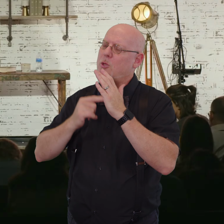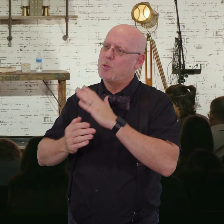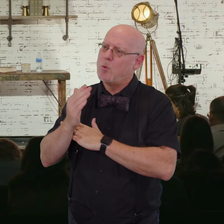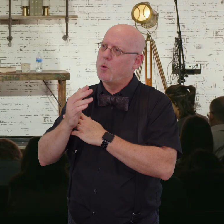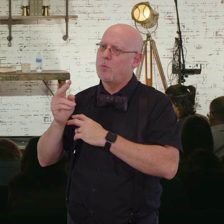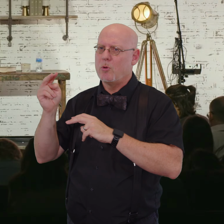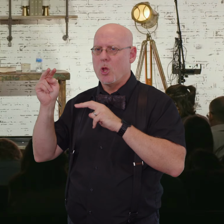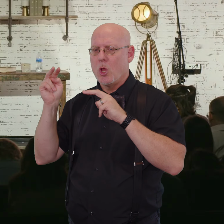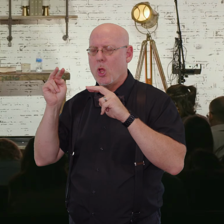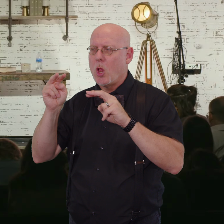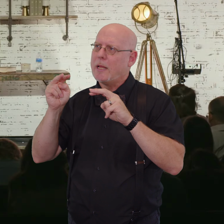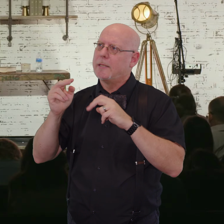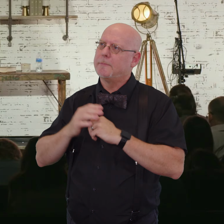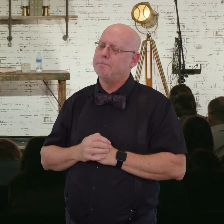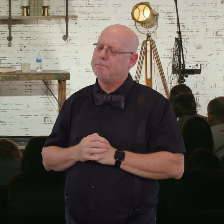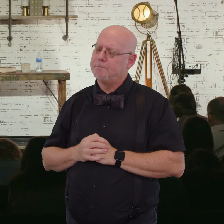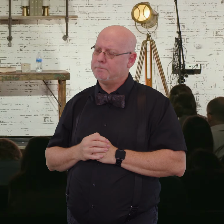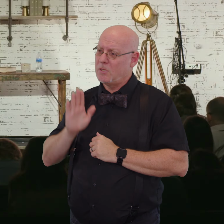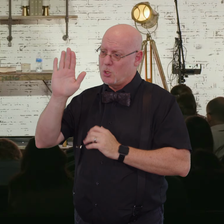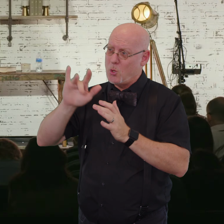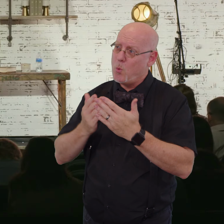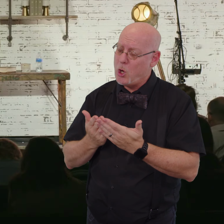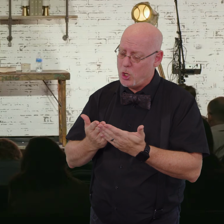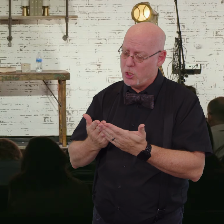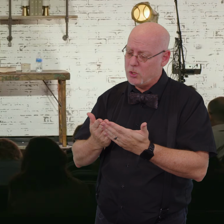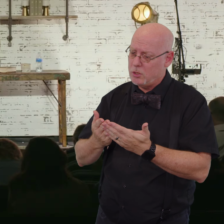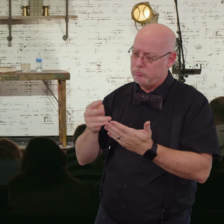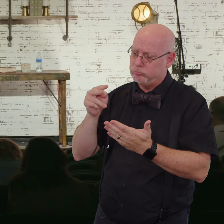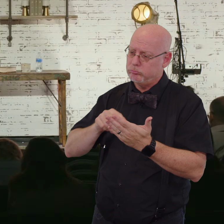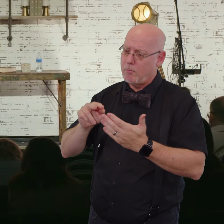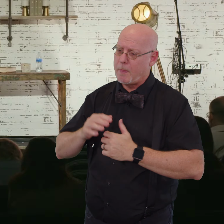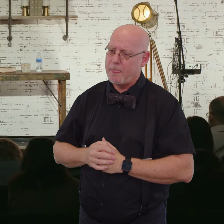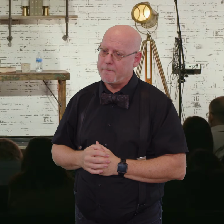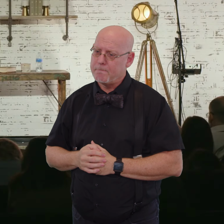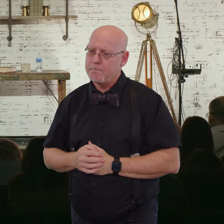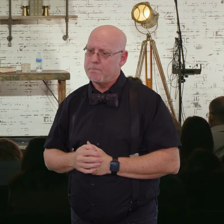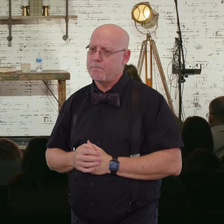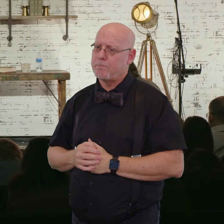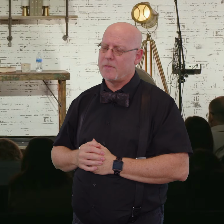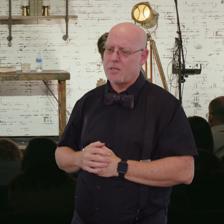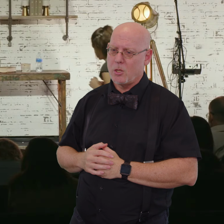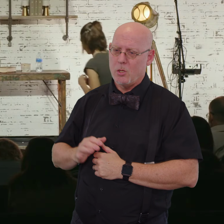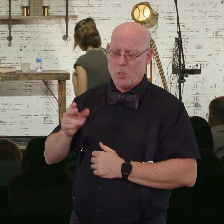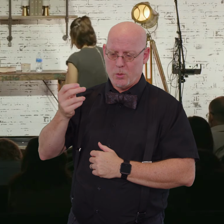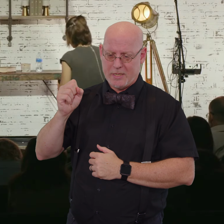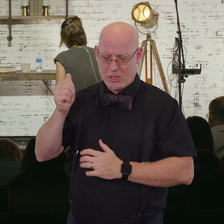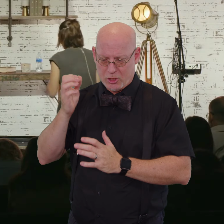we thank you this morning as we look at your word here in the book of Hosea chapter two